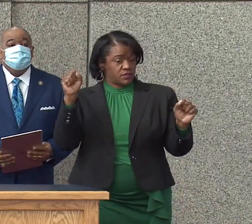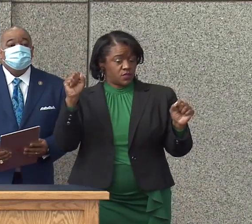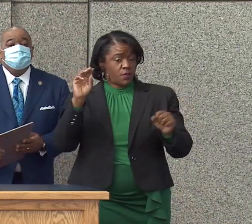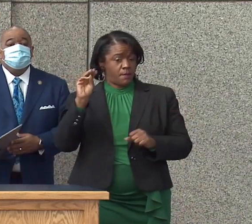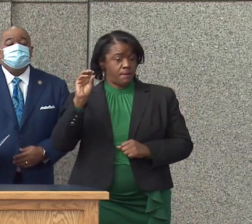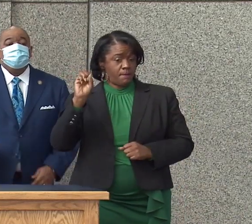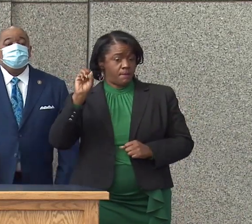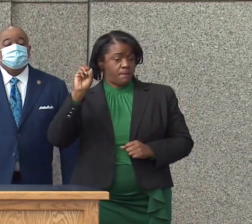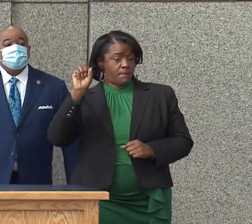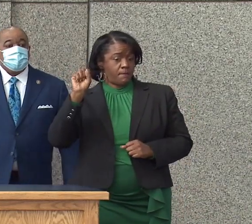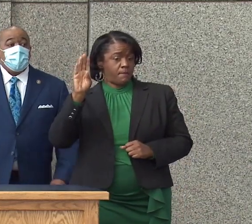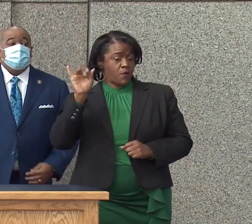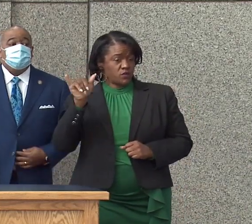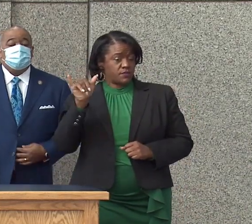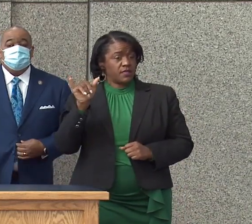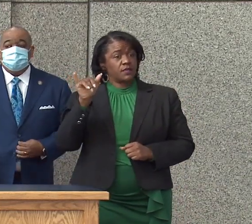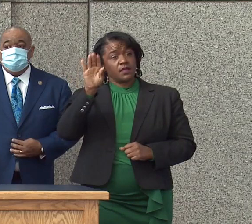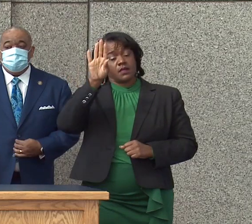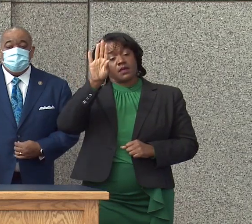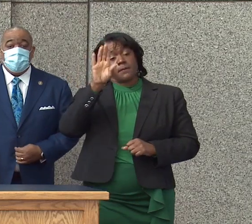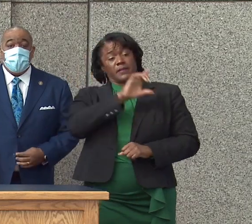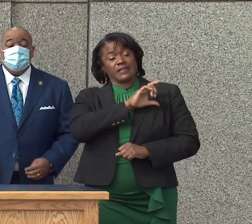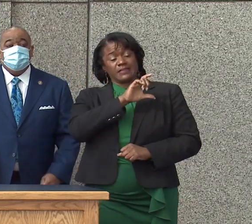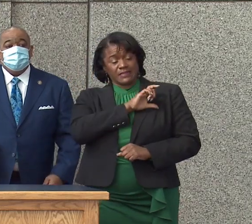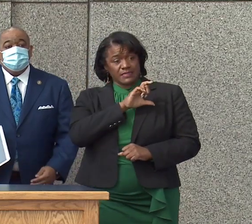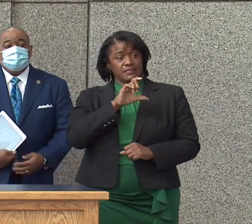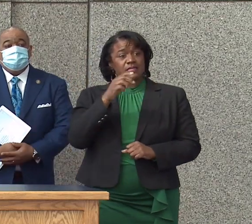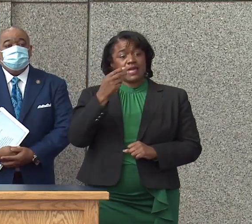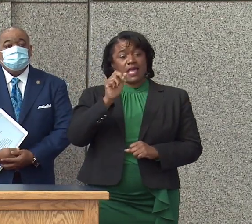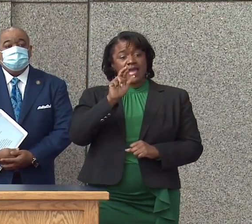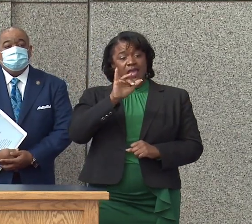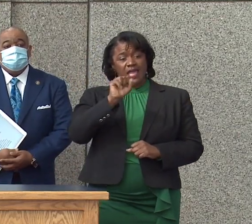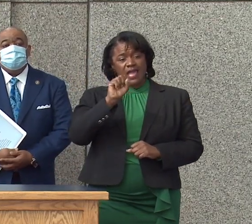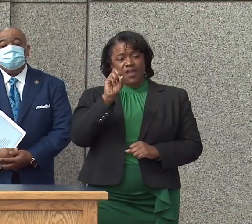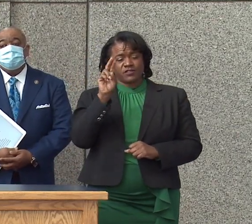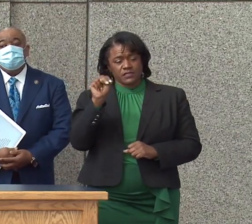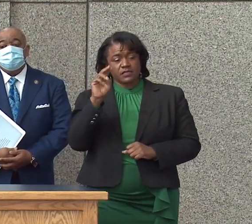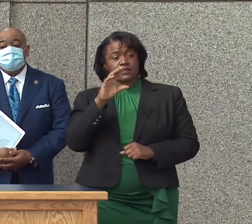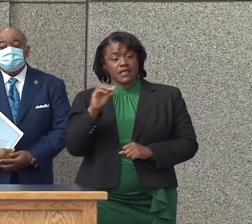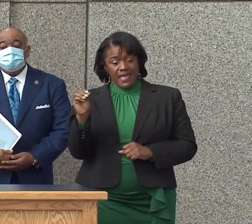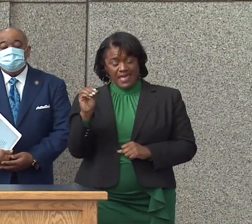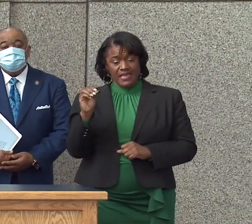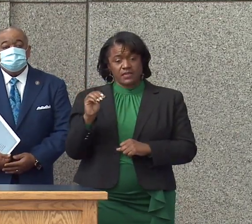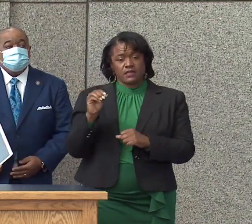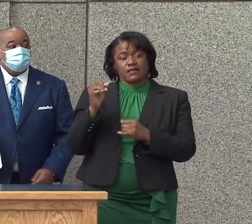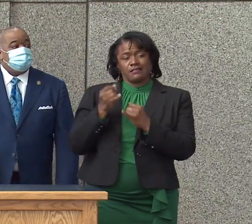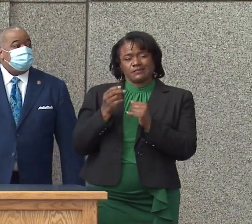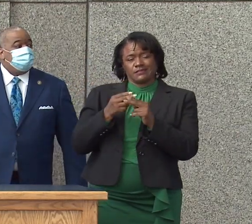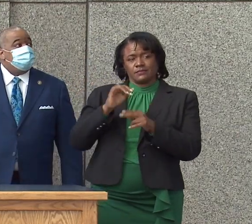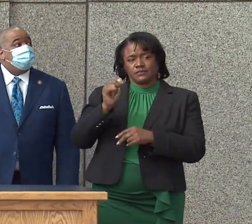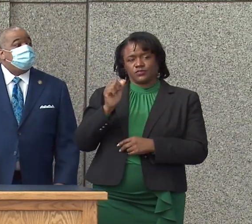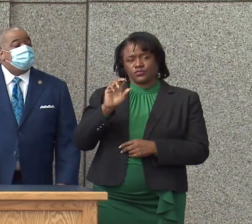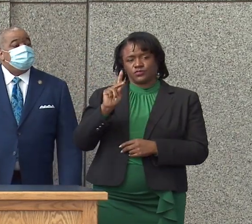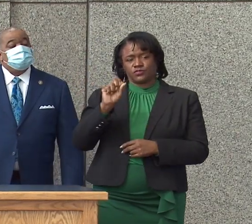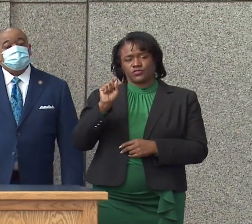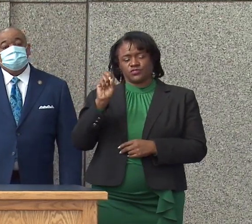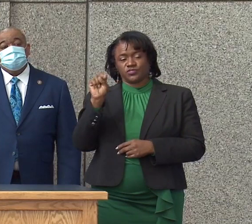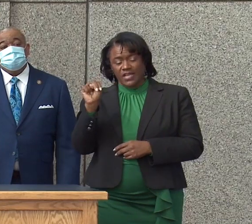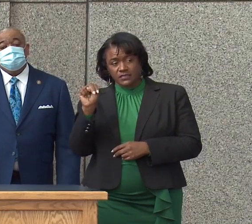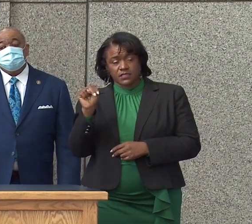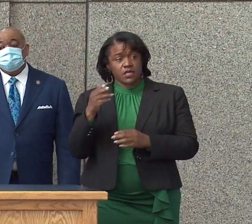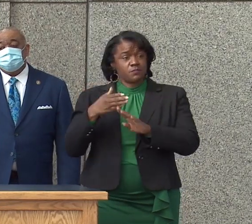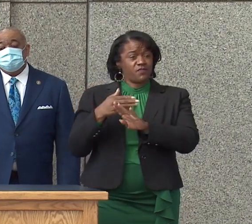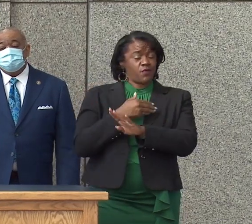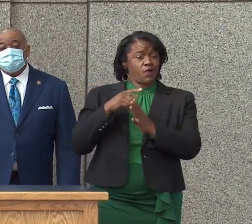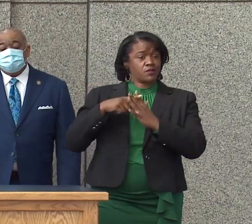Mosby, Police Commissioner Harrison, and Director Jackson from the Mayor's Office of Neighborhood Safety and Engagement. Before I go